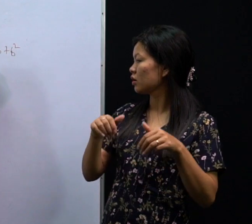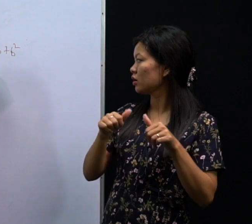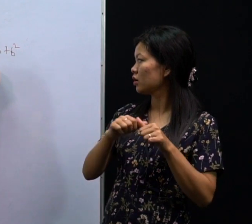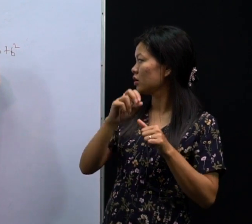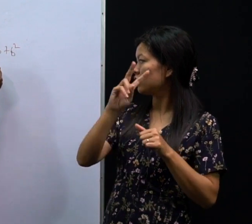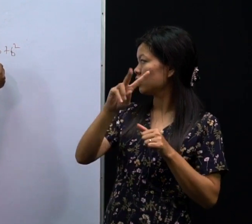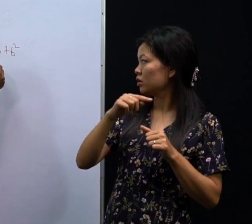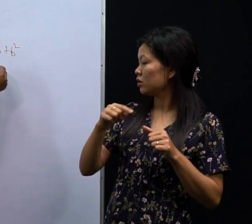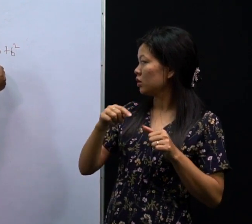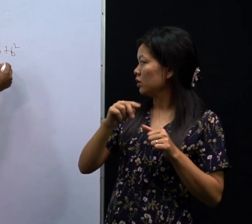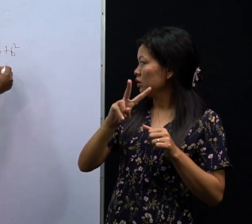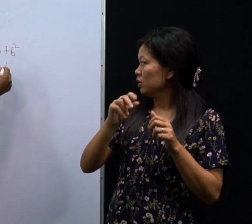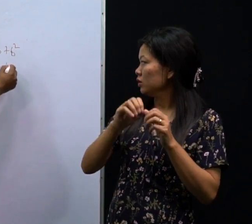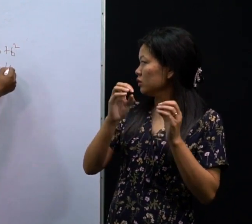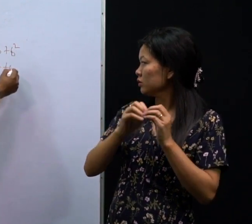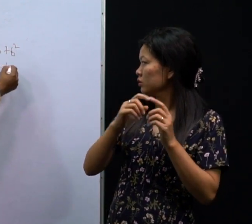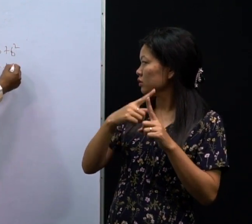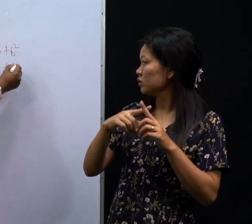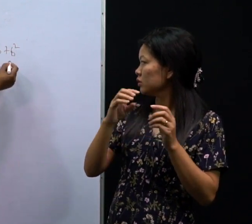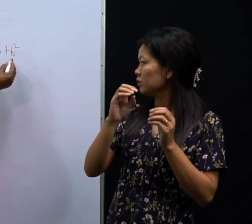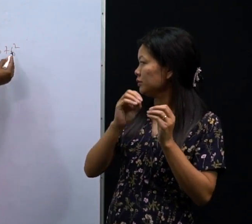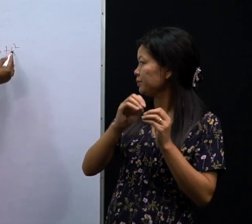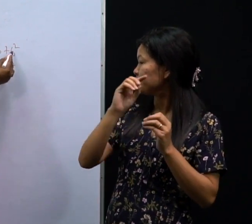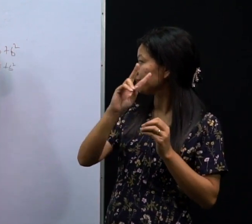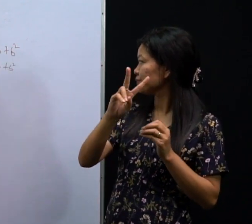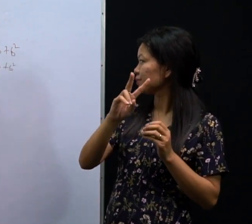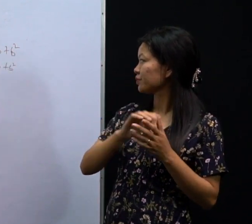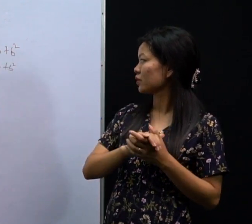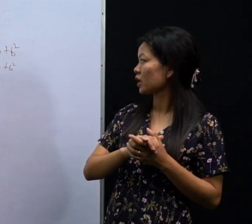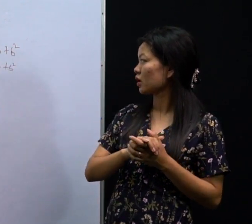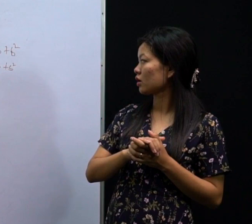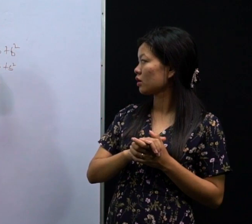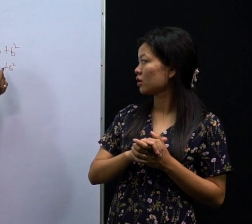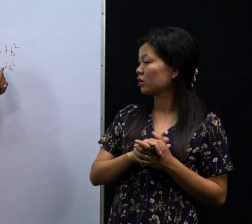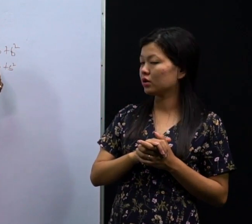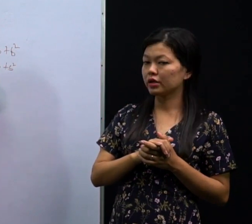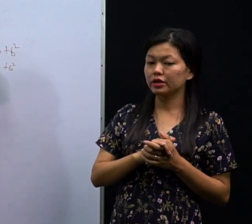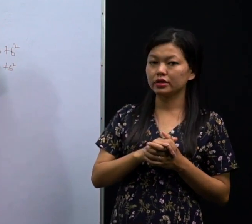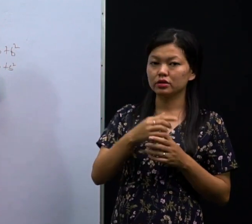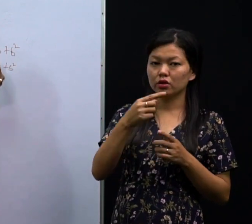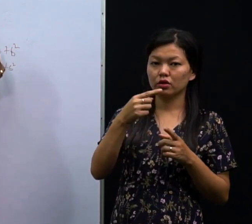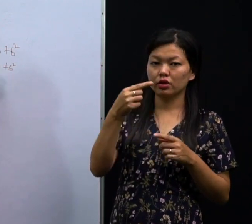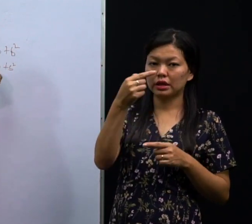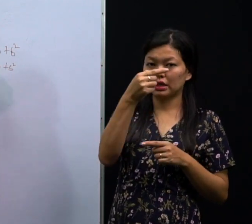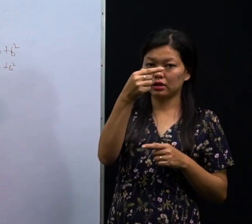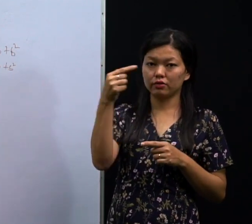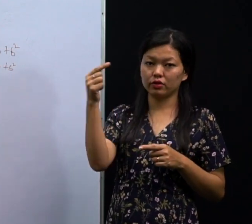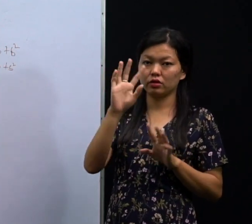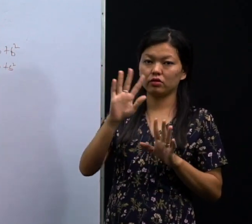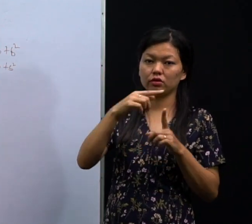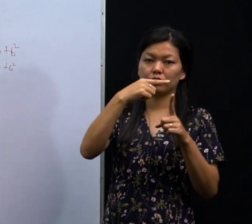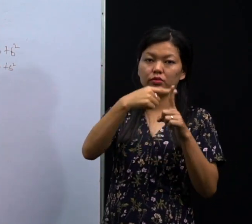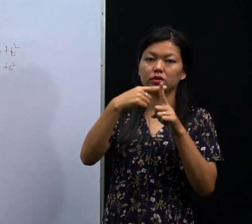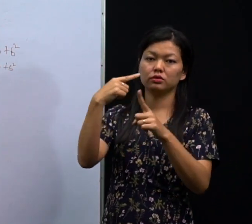square minus 2ab plus b square. This here, look at the square term, not negative. This also plus, but only the product term is